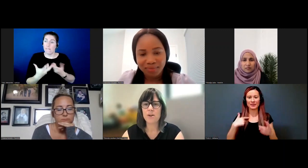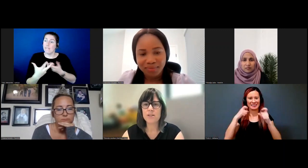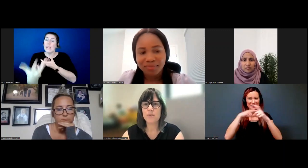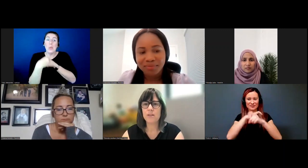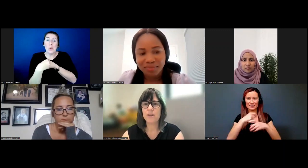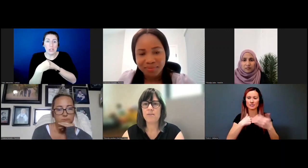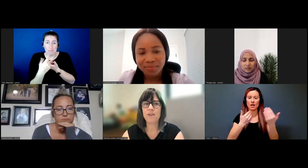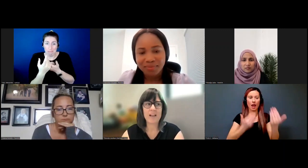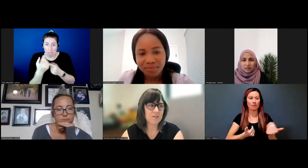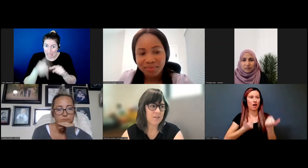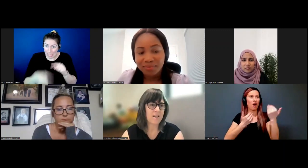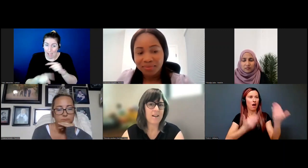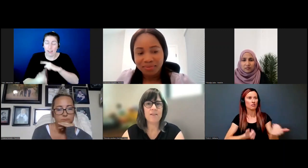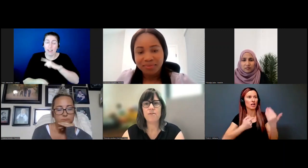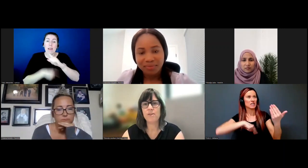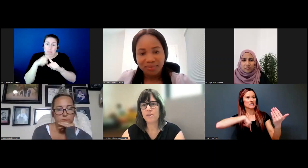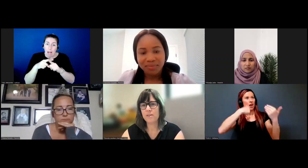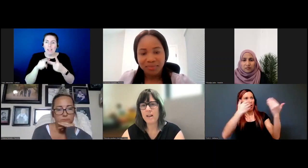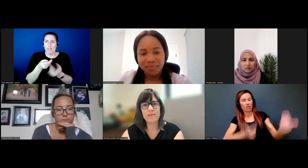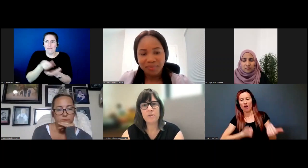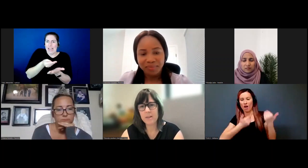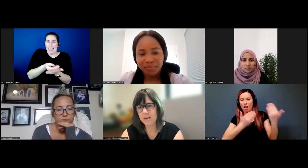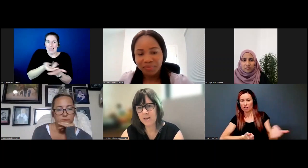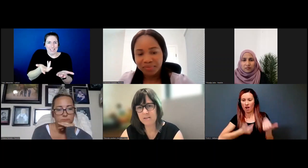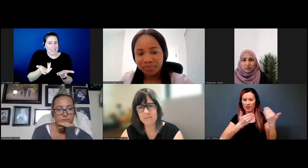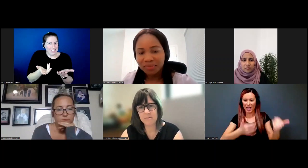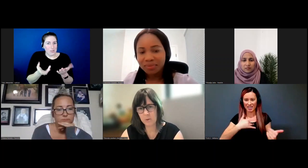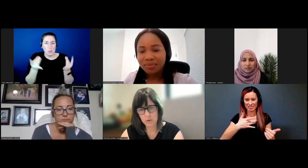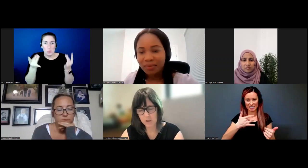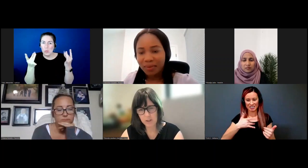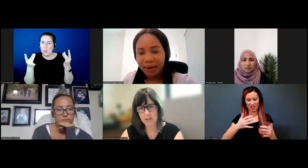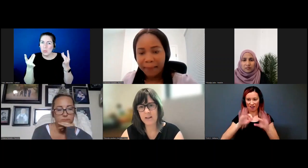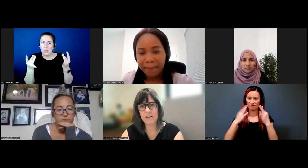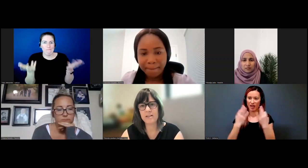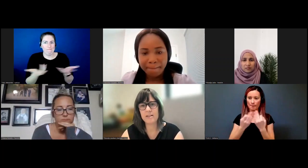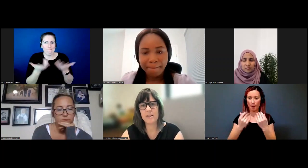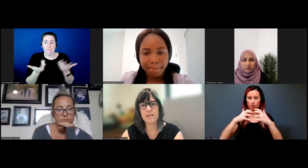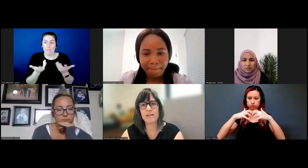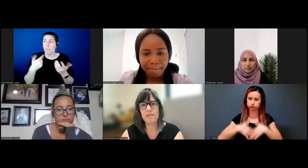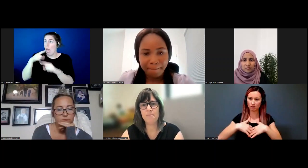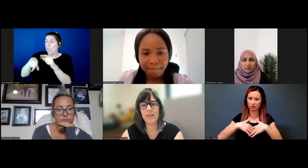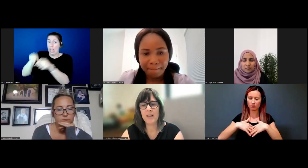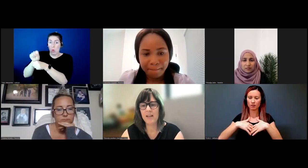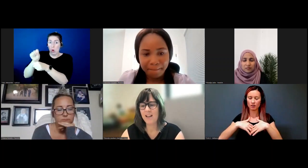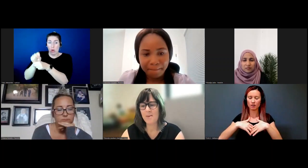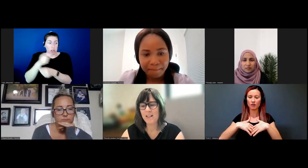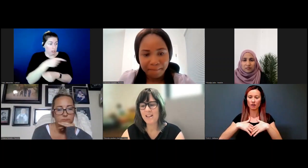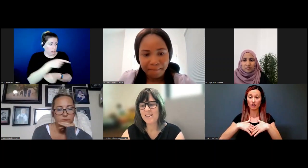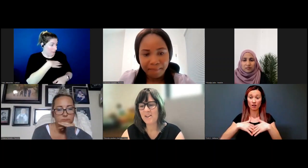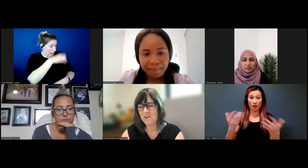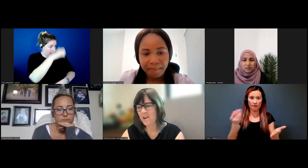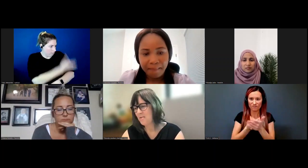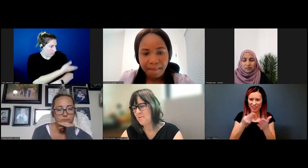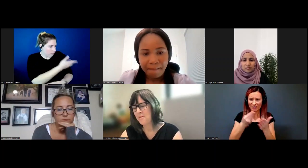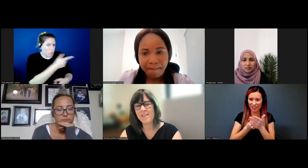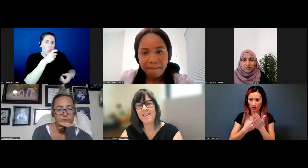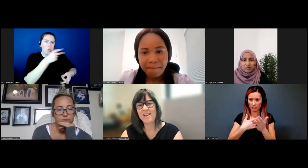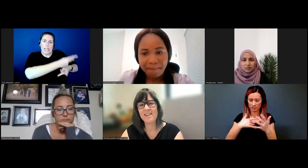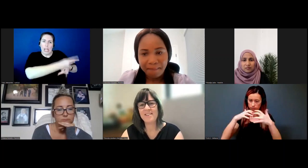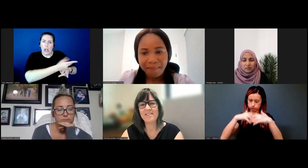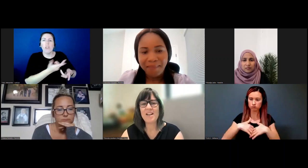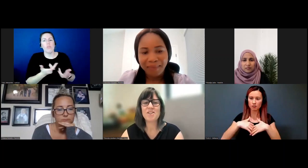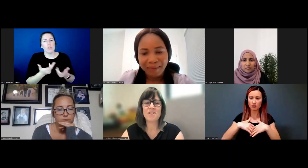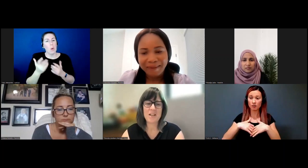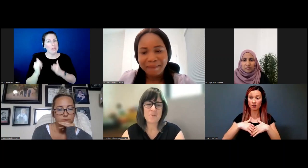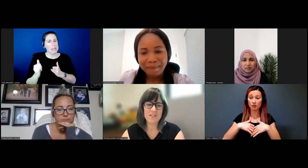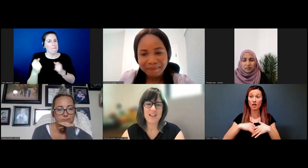children, but also on the financial side for the lack of ability to work. And I'm glad that you and I are both